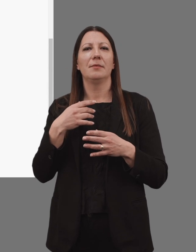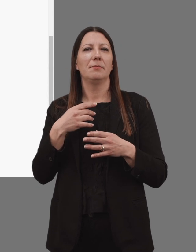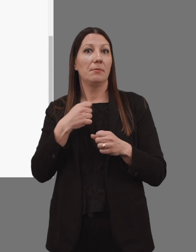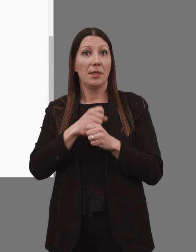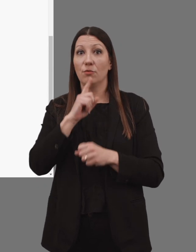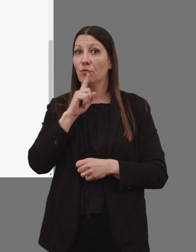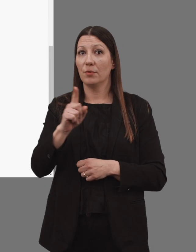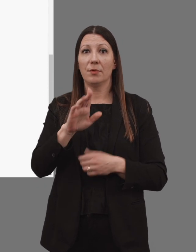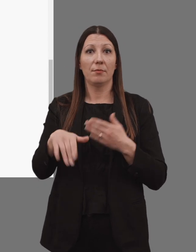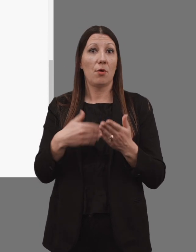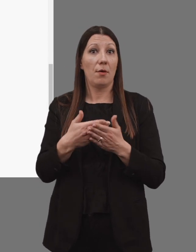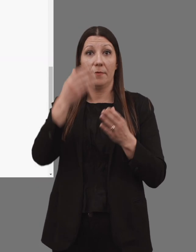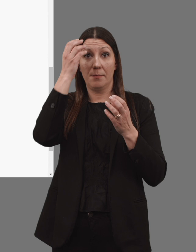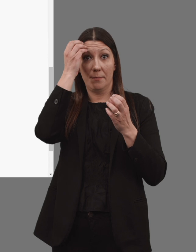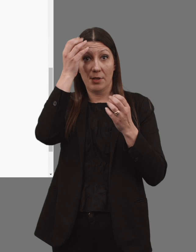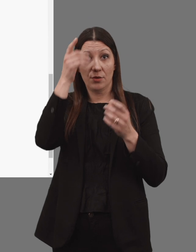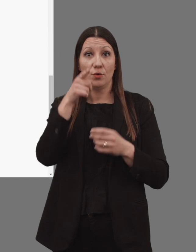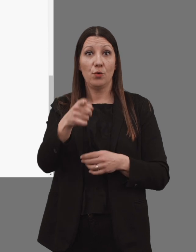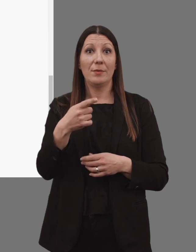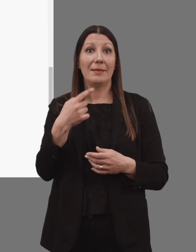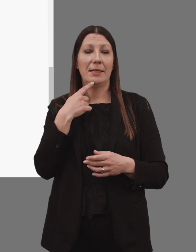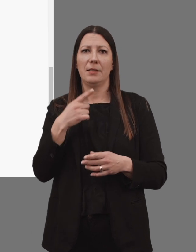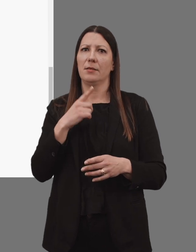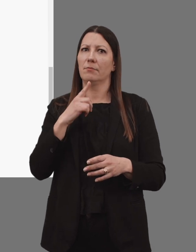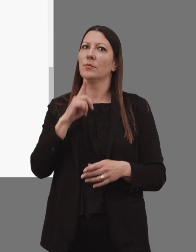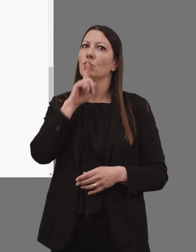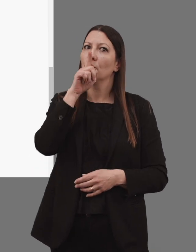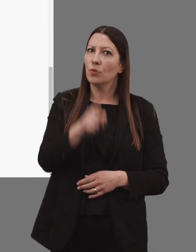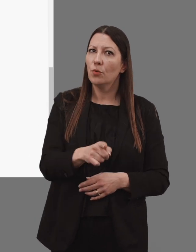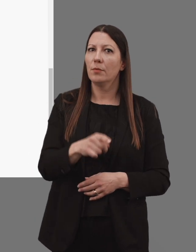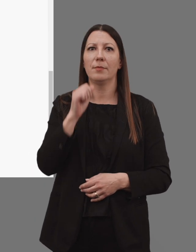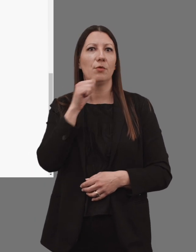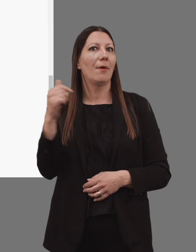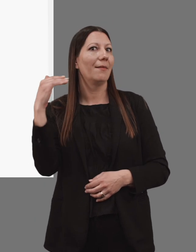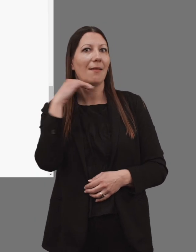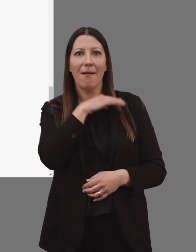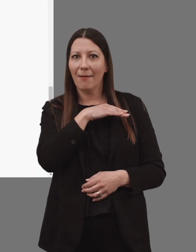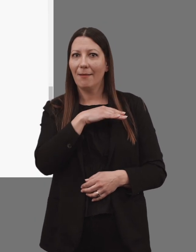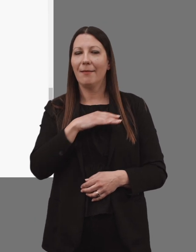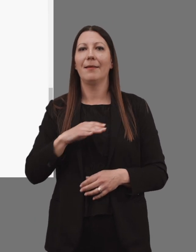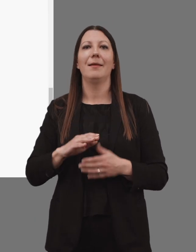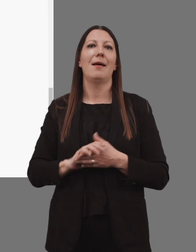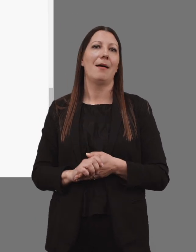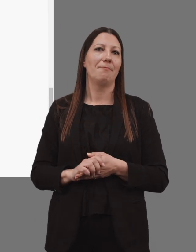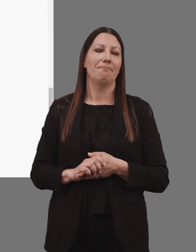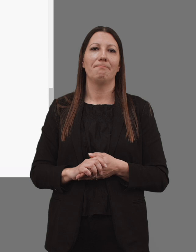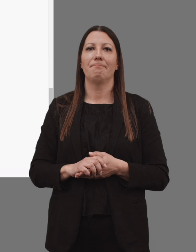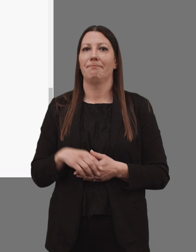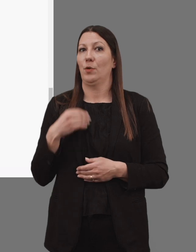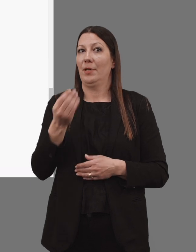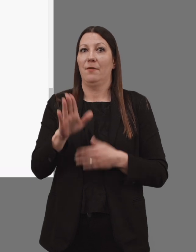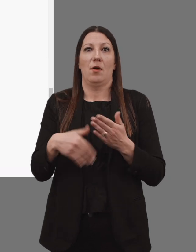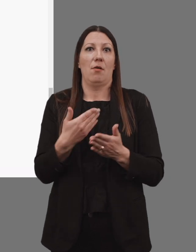is accurate to the best of your knowledge. You are not providing any false information to the best of your knowledge. And then it